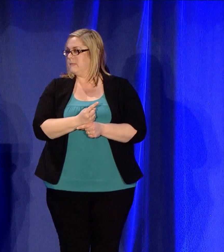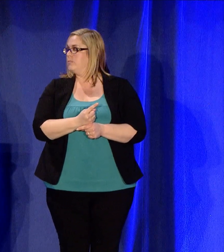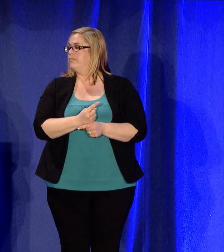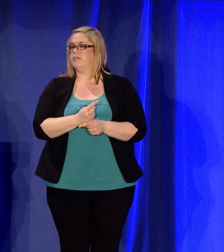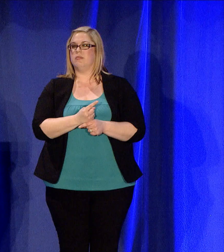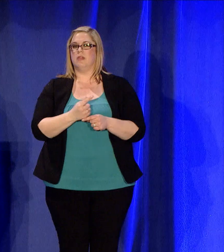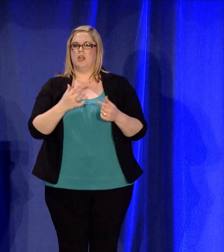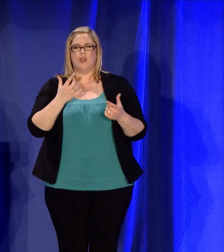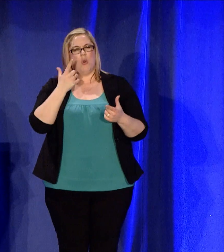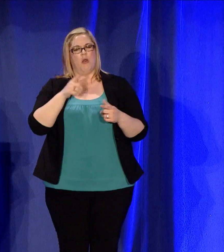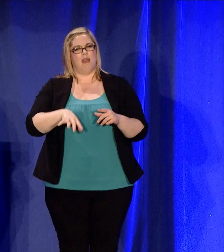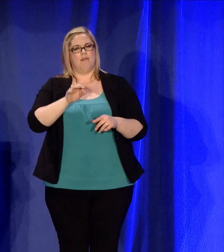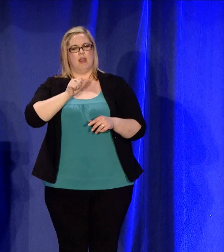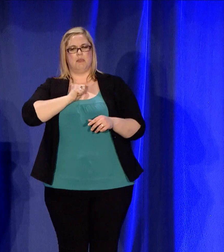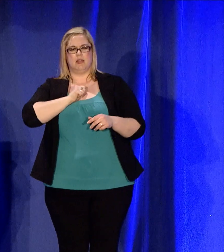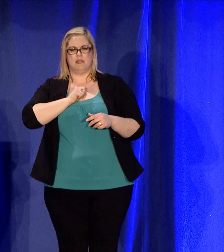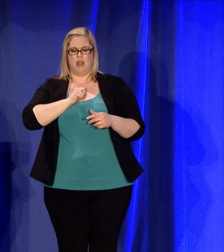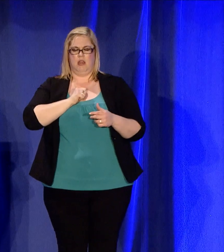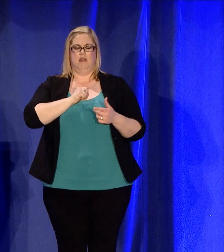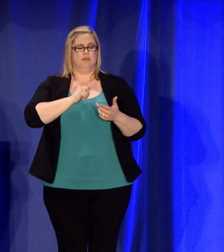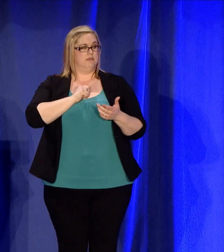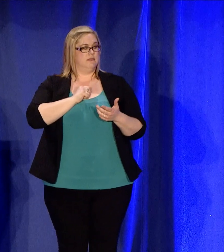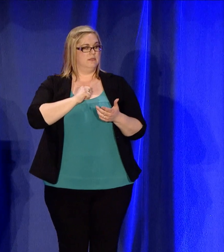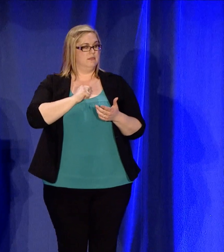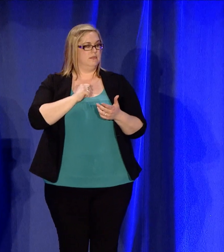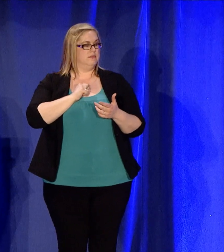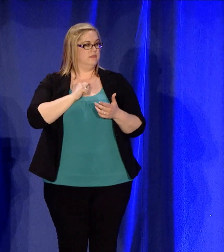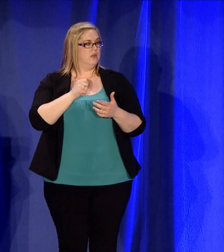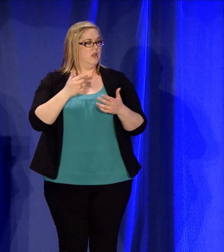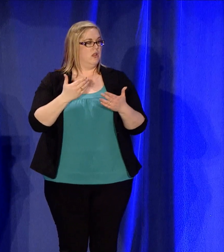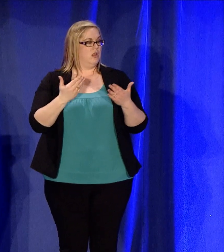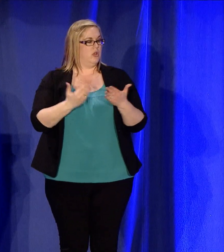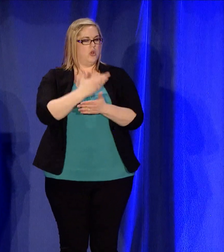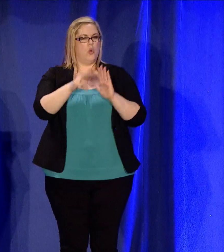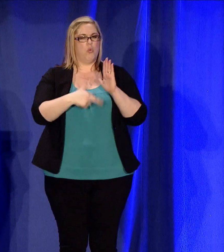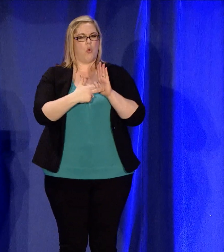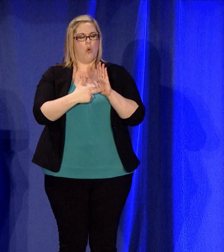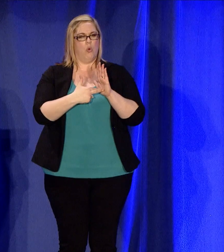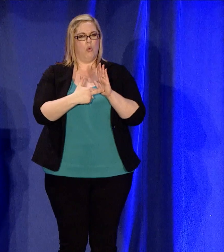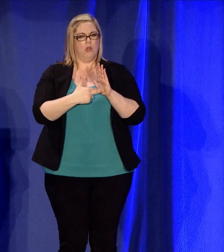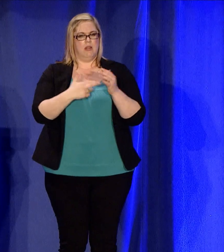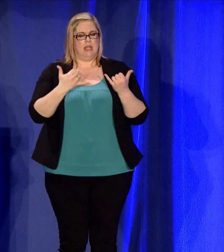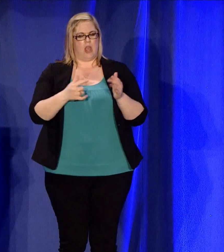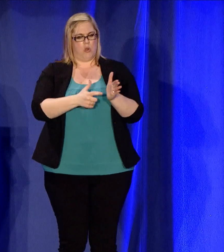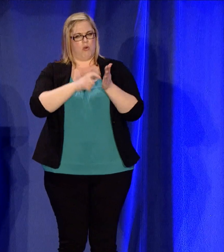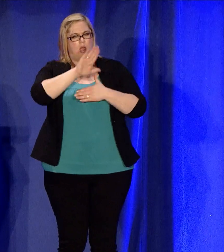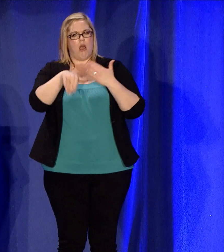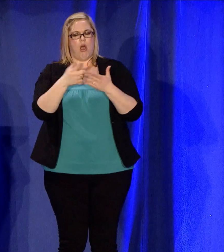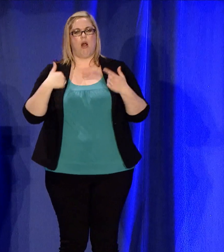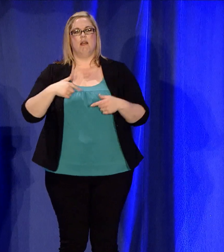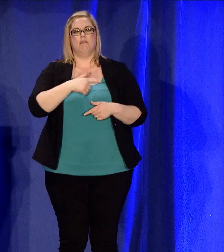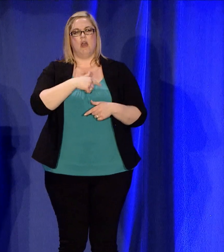And so I find myself in a role that I am not accustomed to which I did not aspire, but which is now required of all of us who